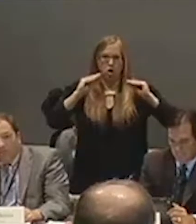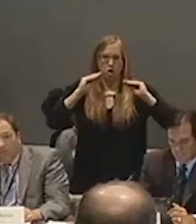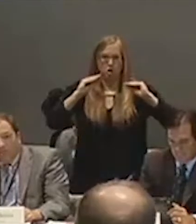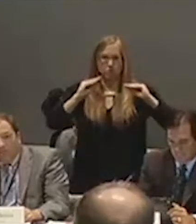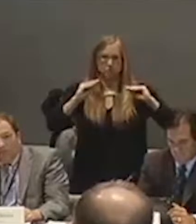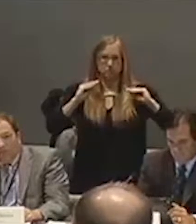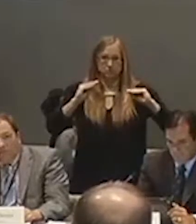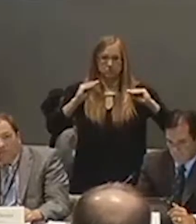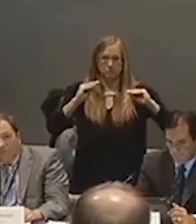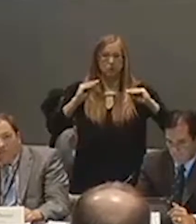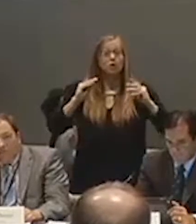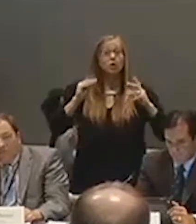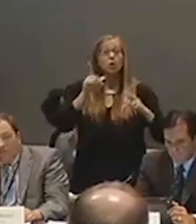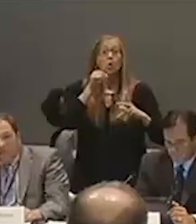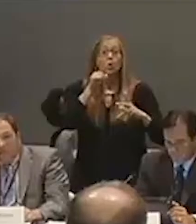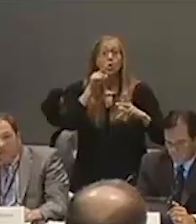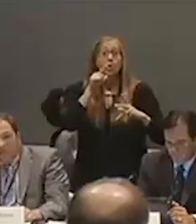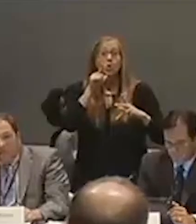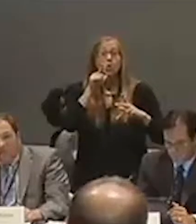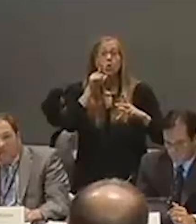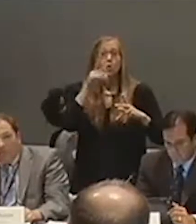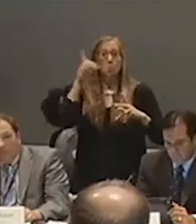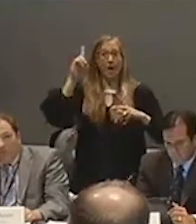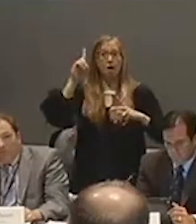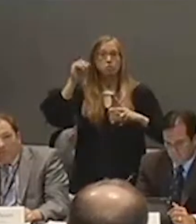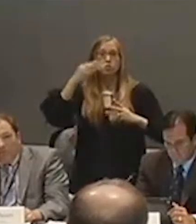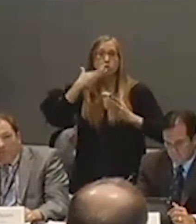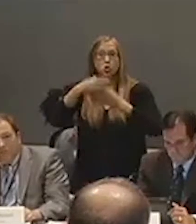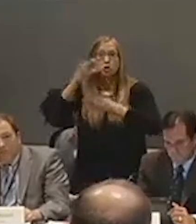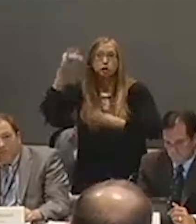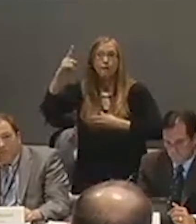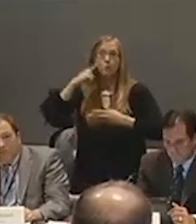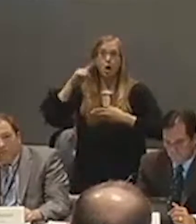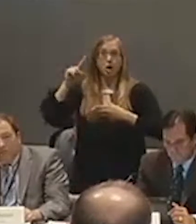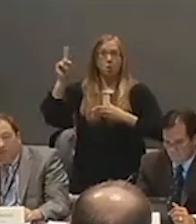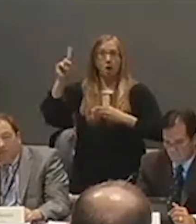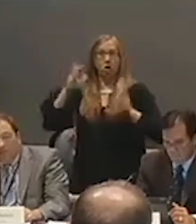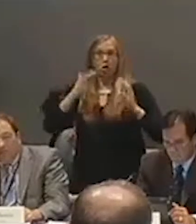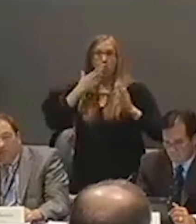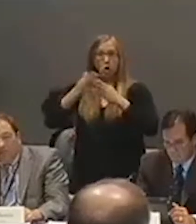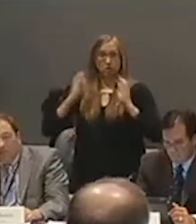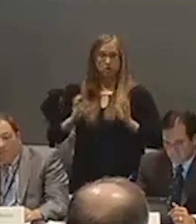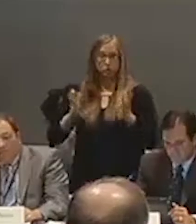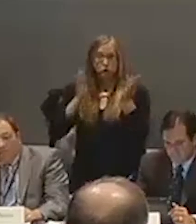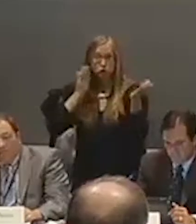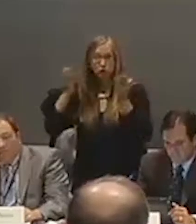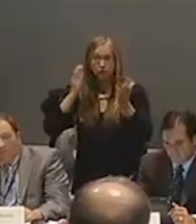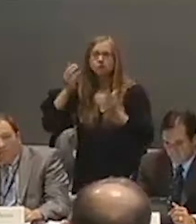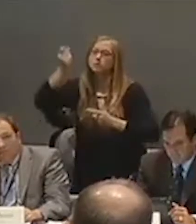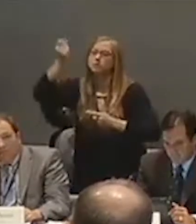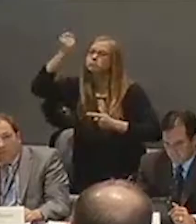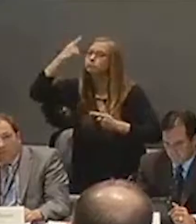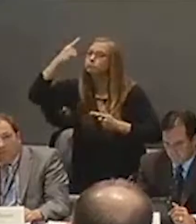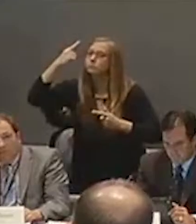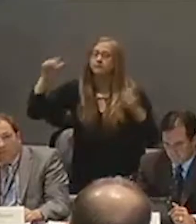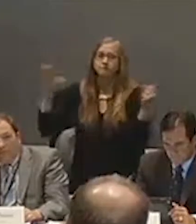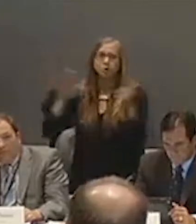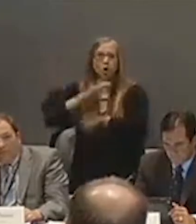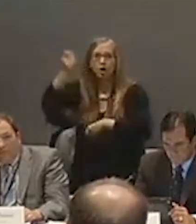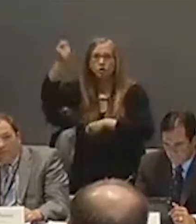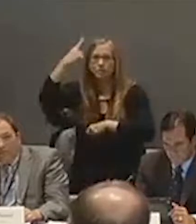utilities. The really well-performing utilities in this country do so. They've embraced the notion that the